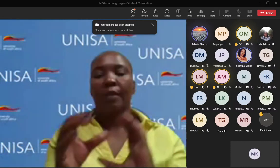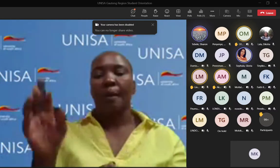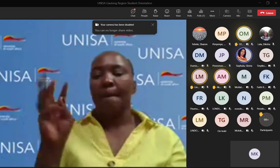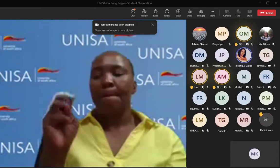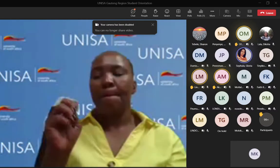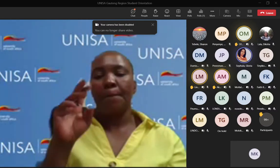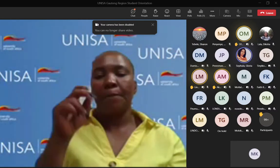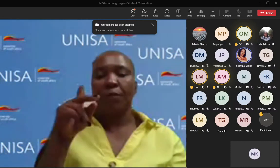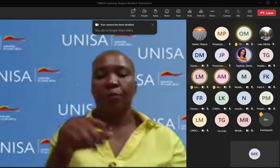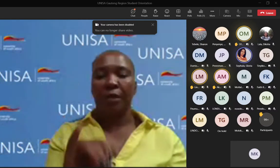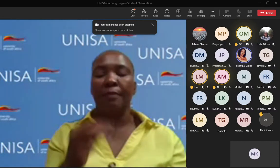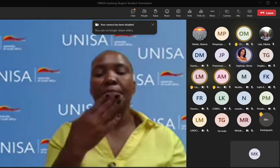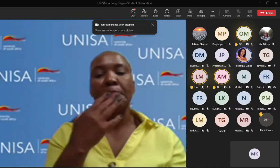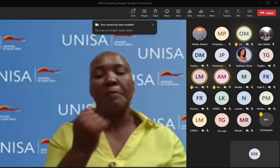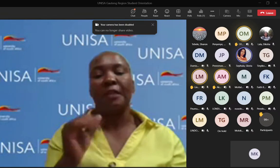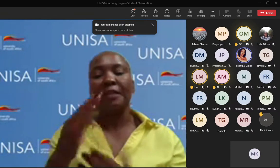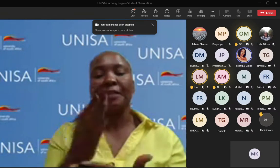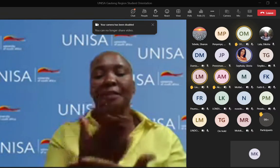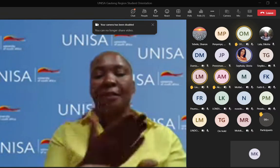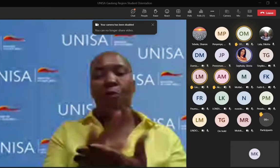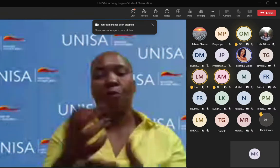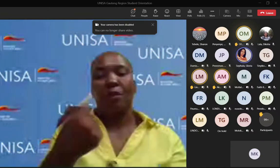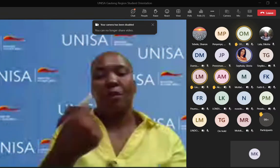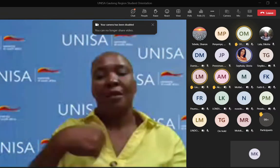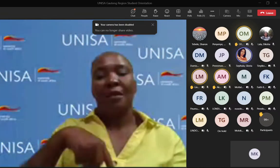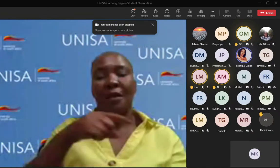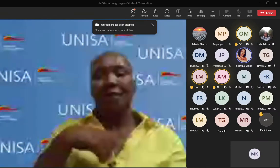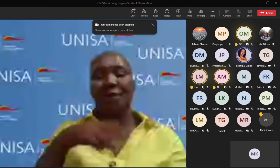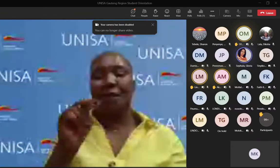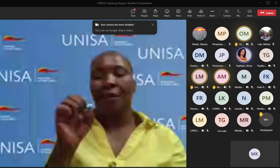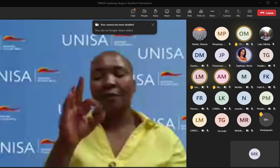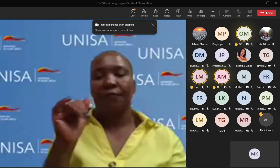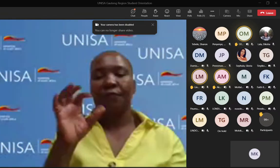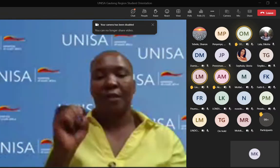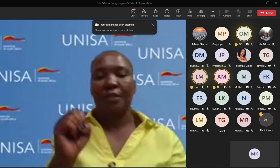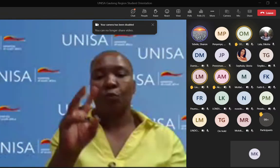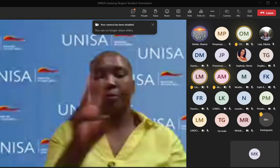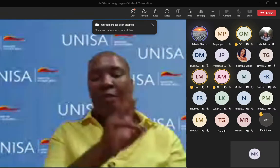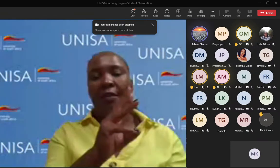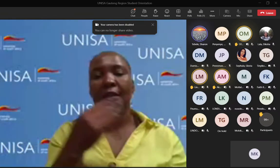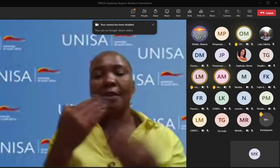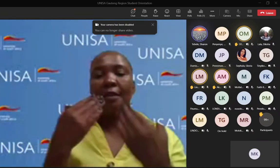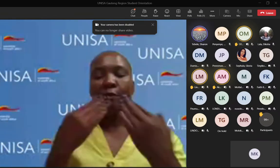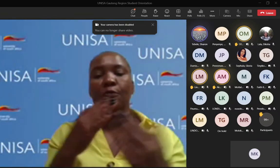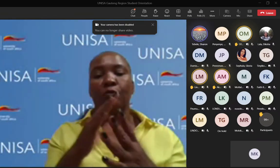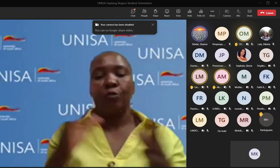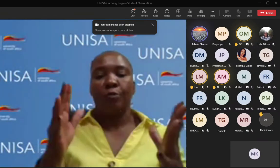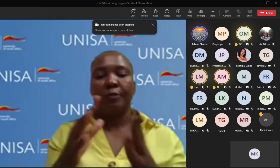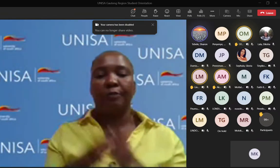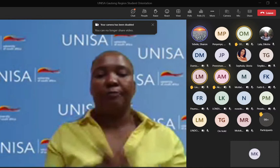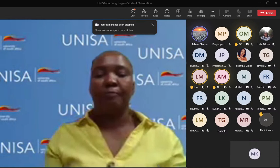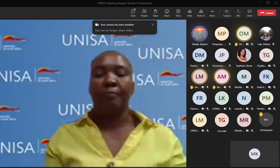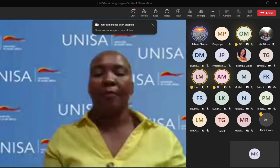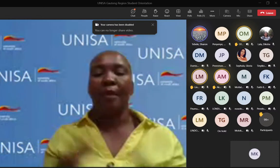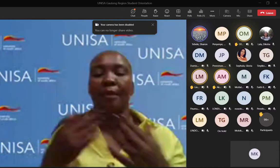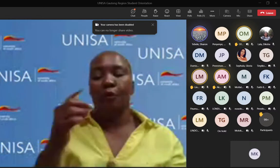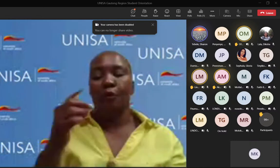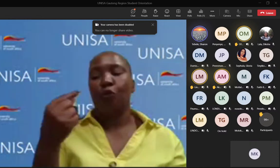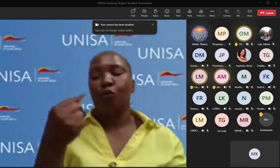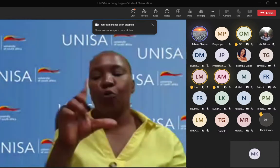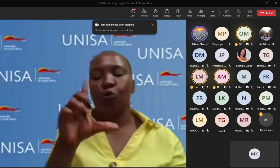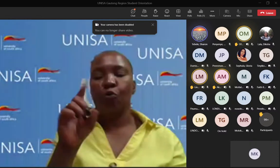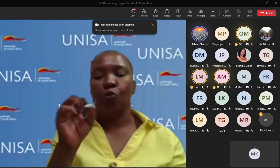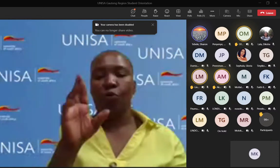details in the website also on the chat thank you so much all right thank you so much else Gloria thank you so much